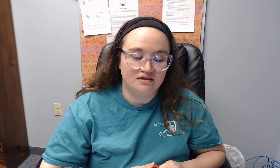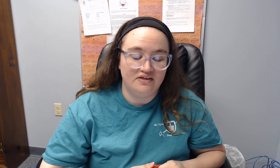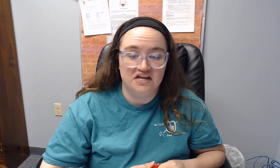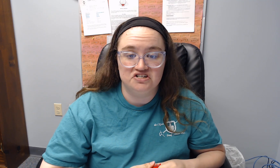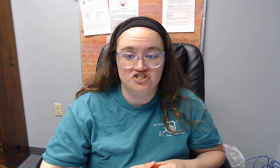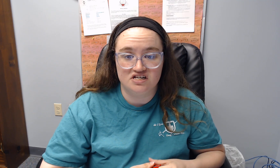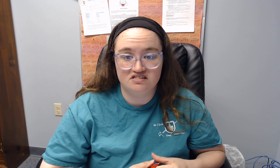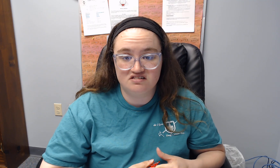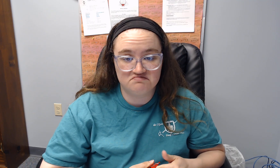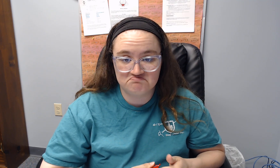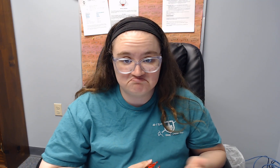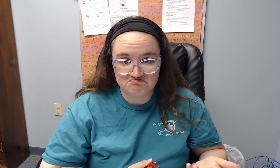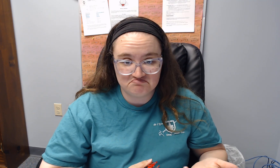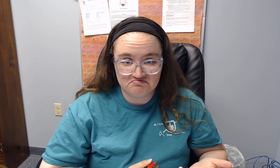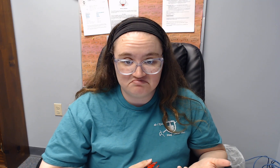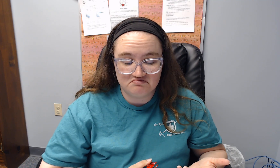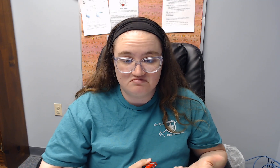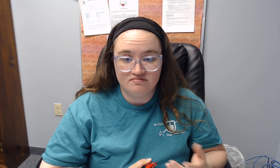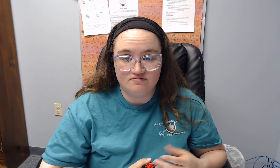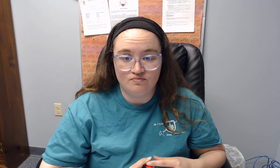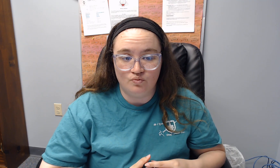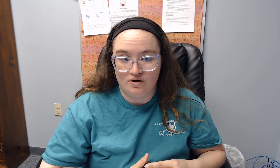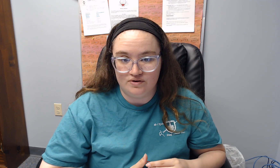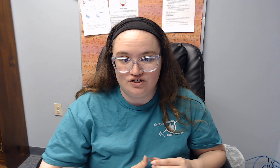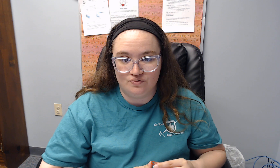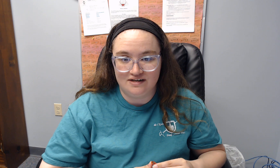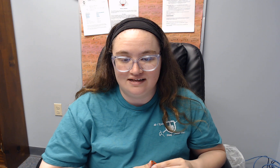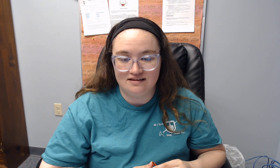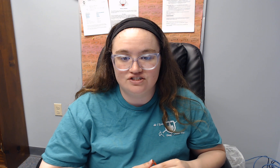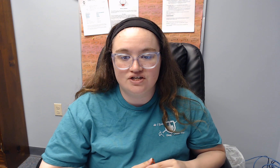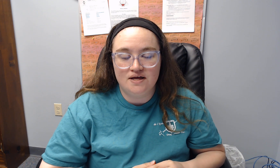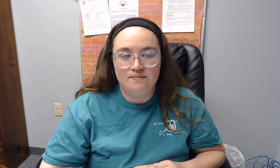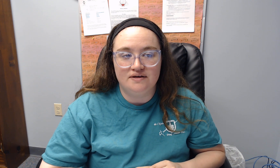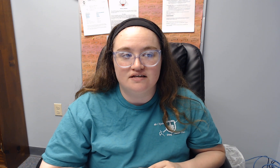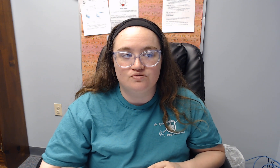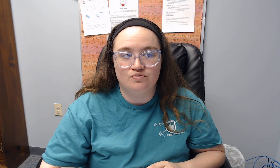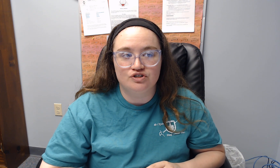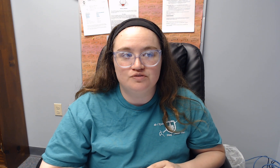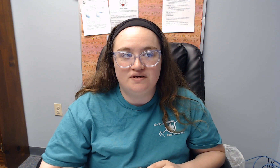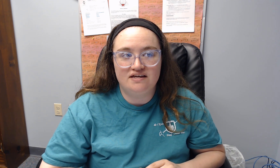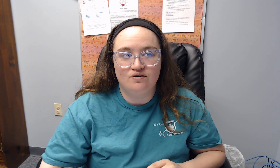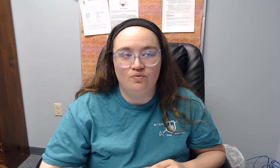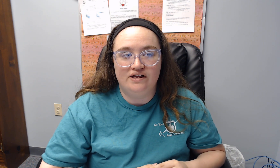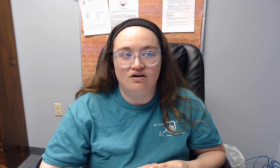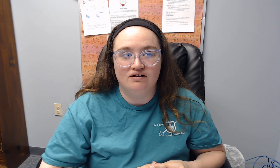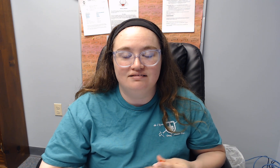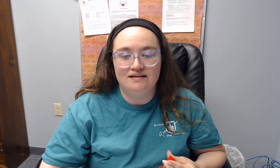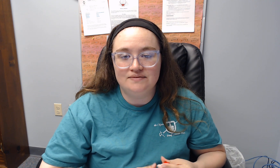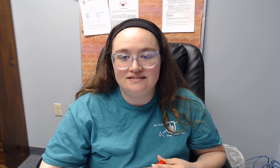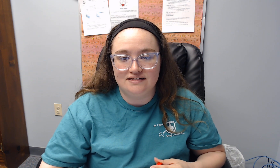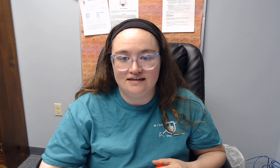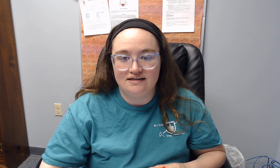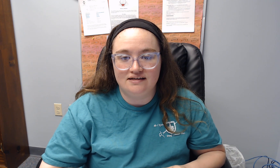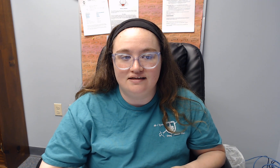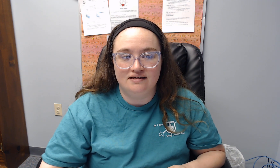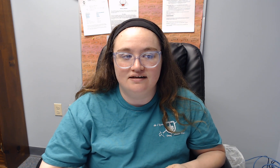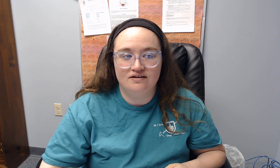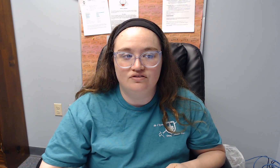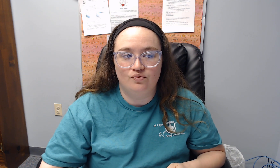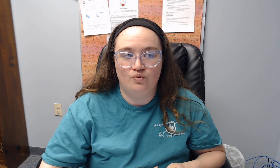than just what we do in English. Because when we're speaking, we are limited in the words